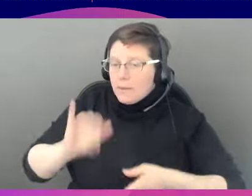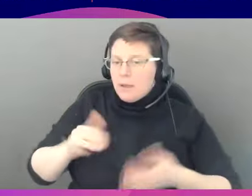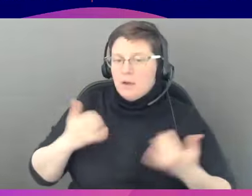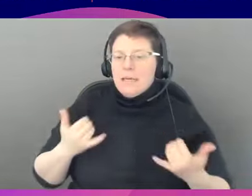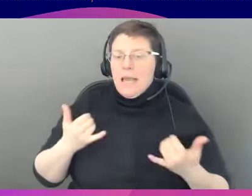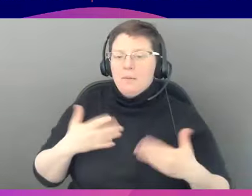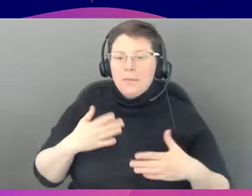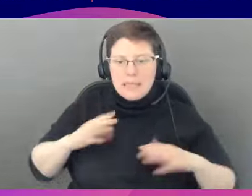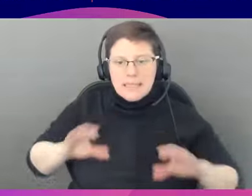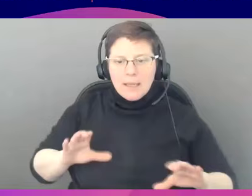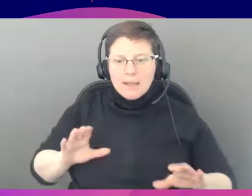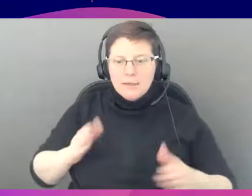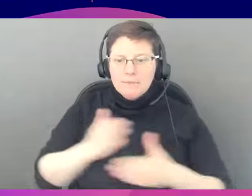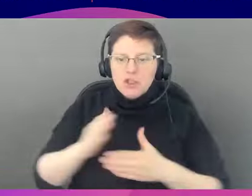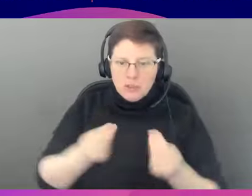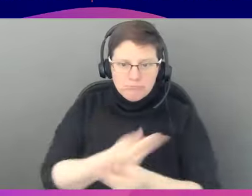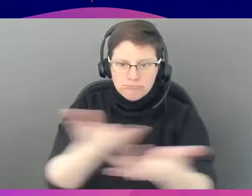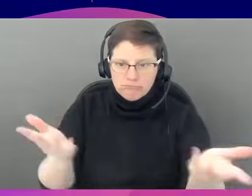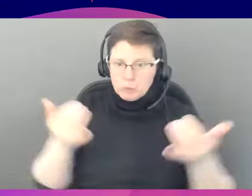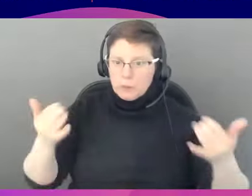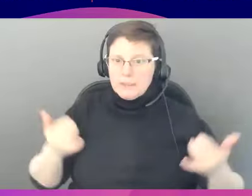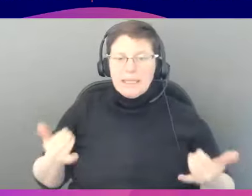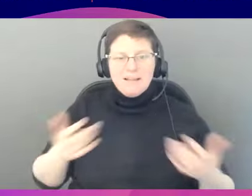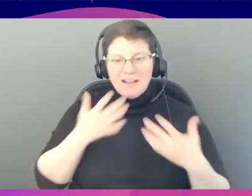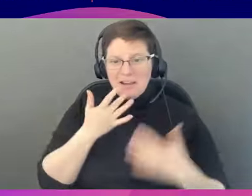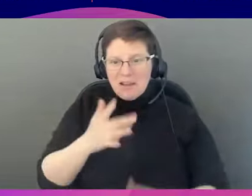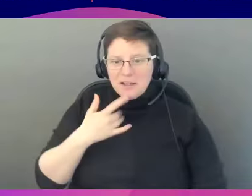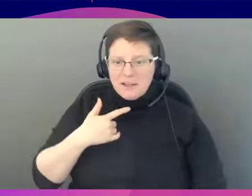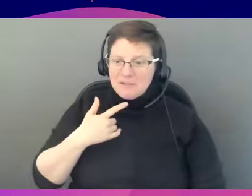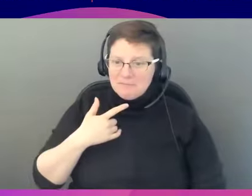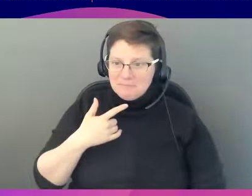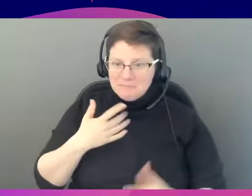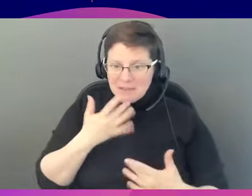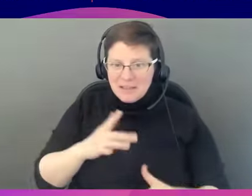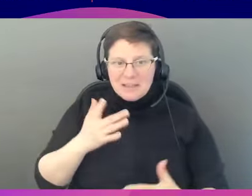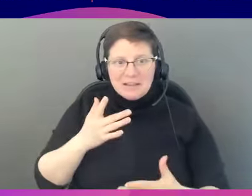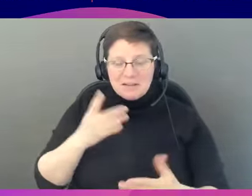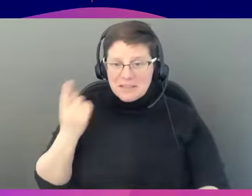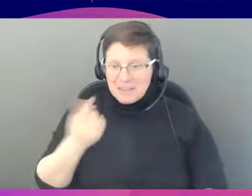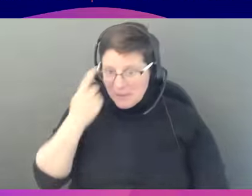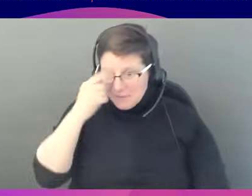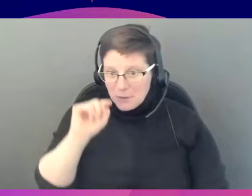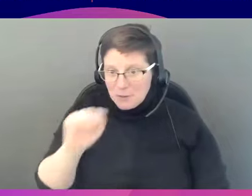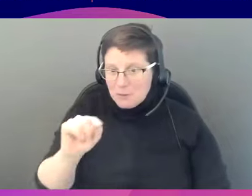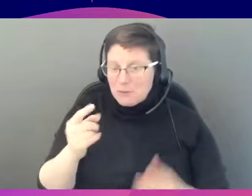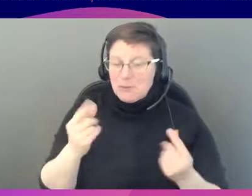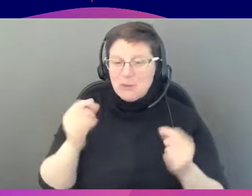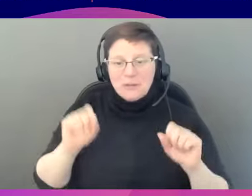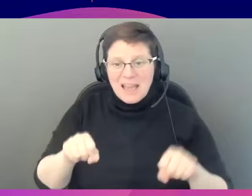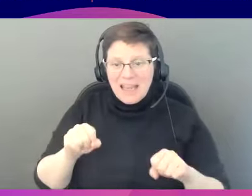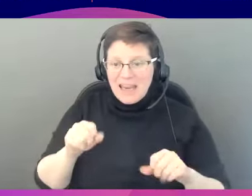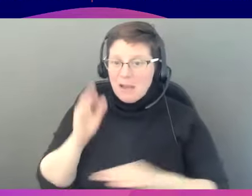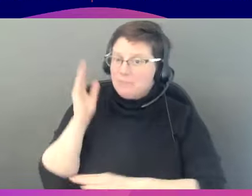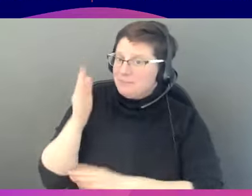actively shared right now. So lucky for all of us, there is something for you to go and do this afternoon. After